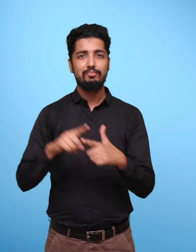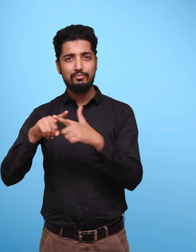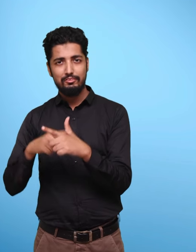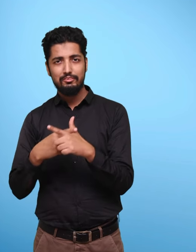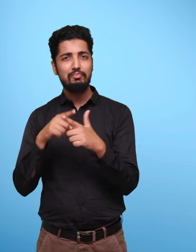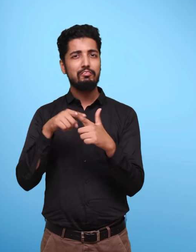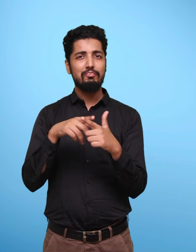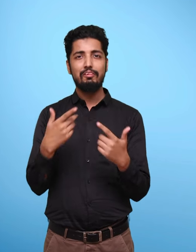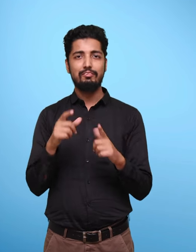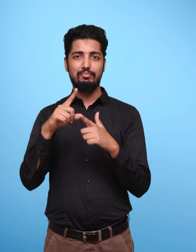jug.